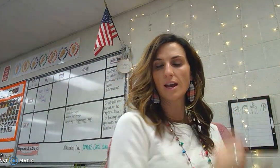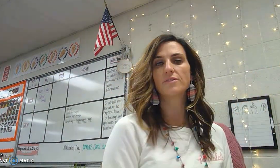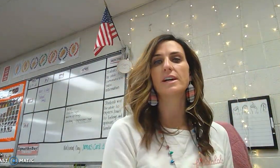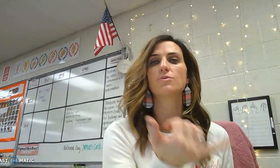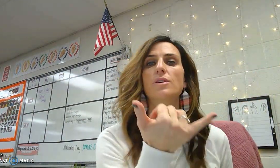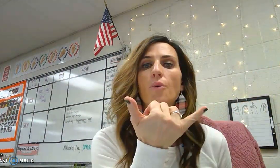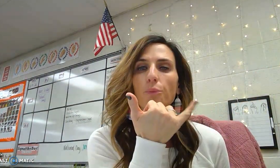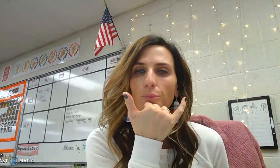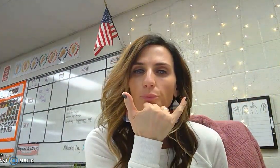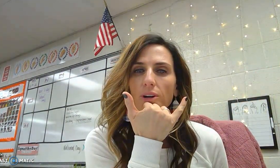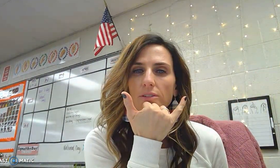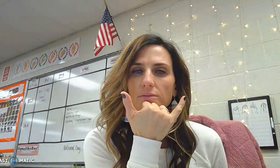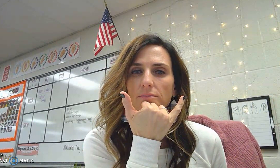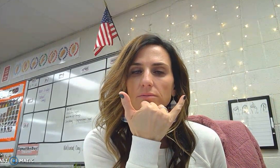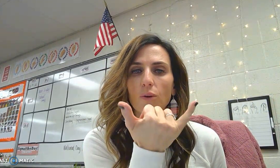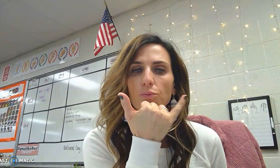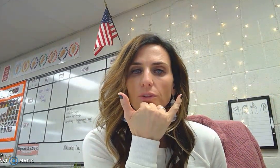And the last one, wrong. Wrong.